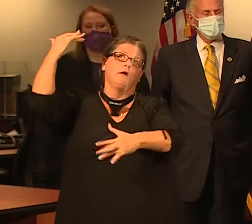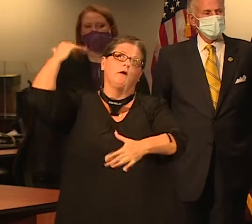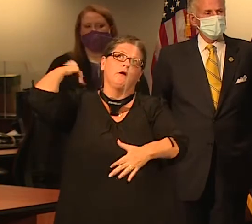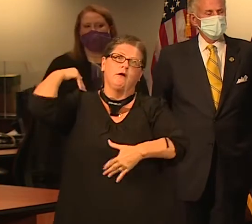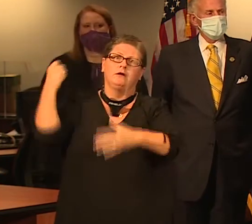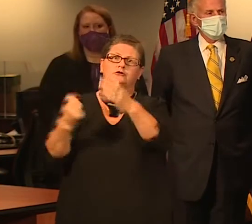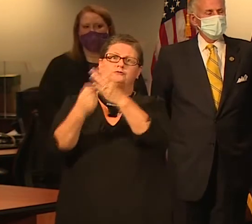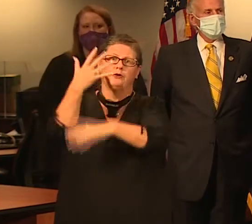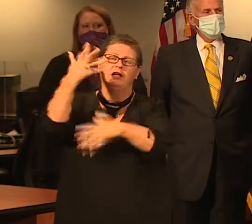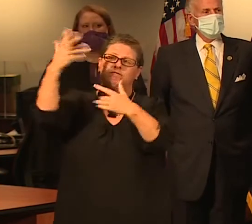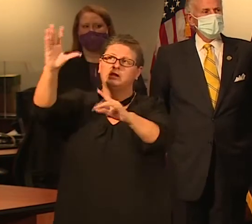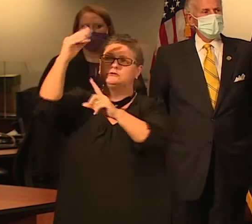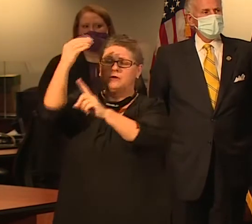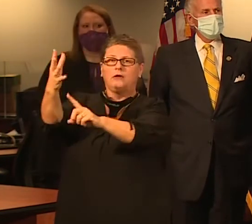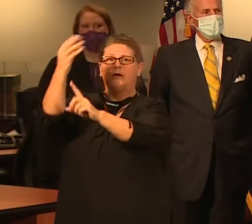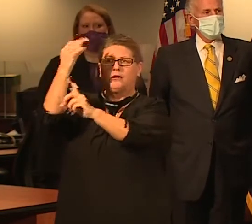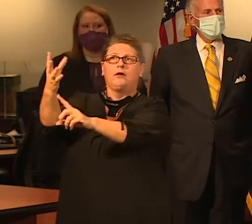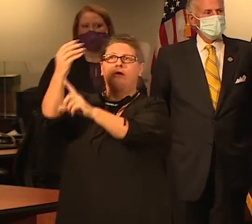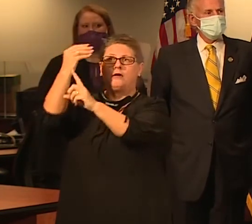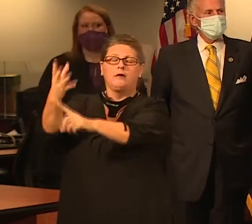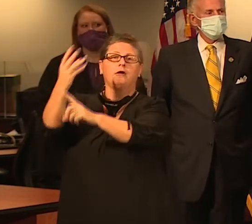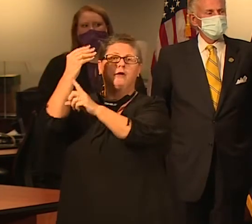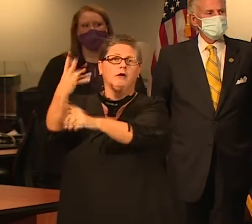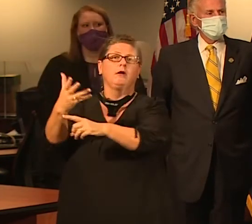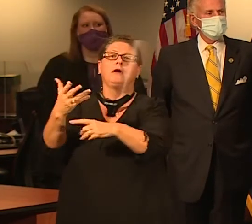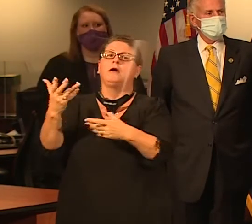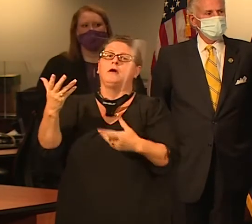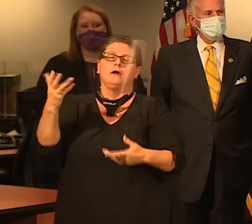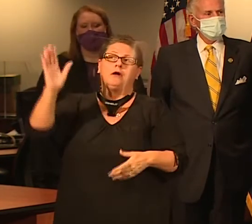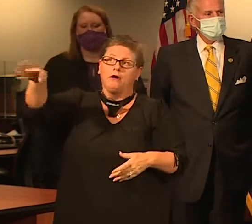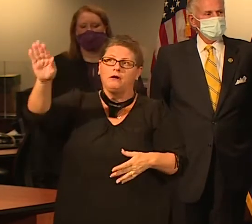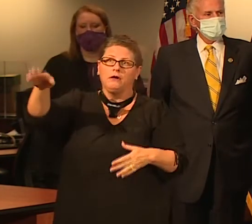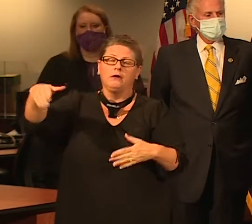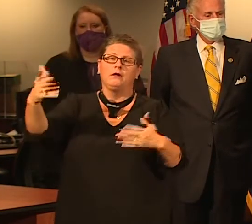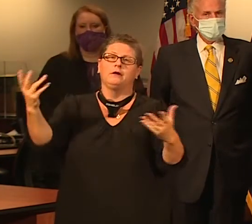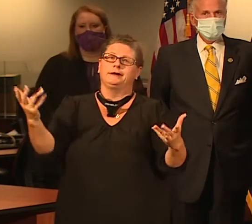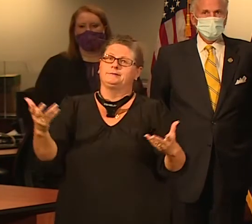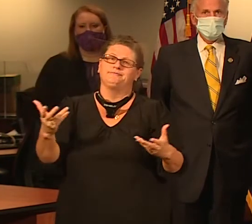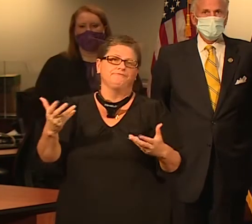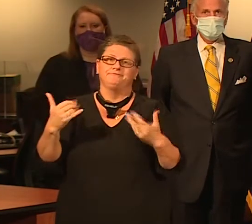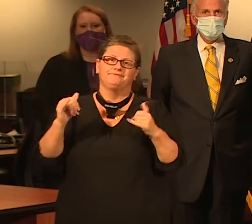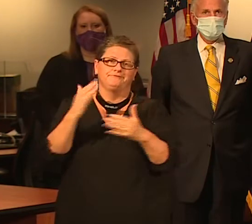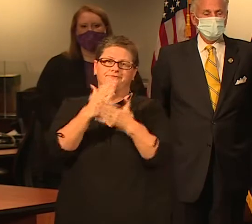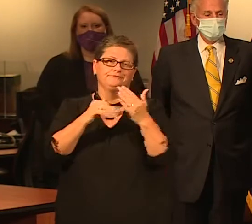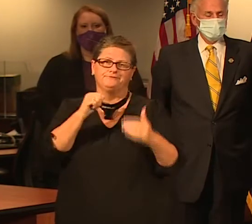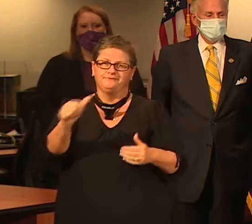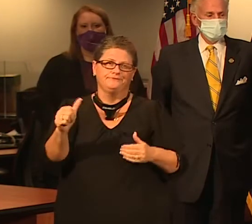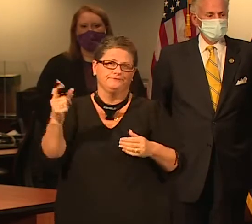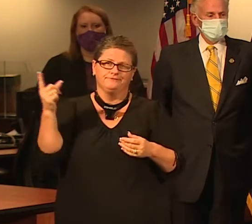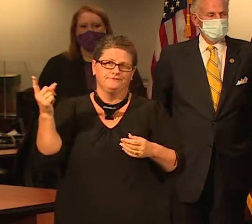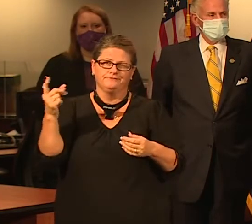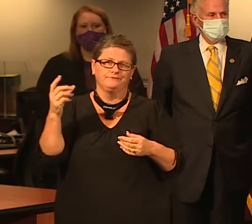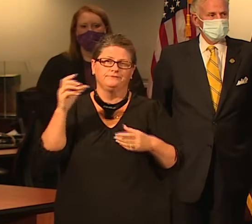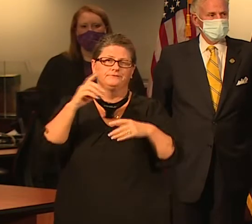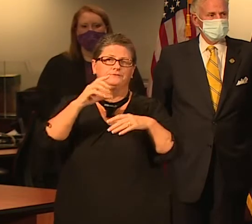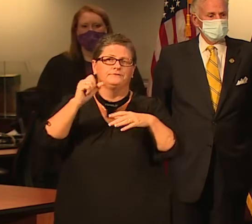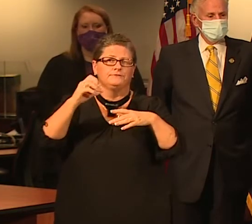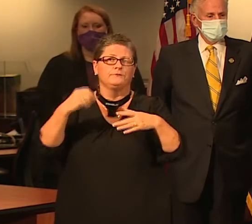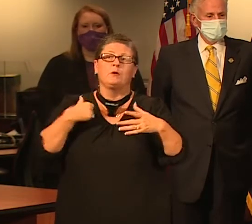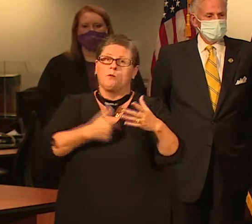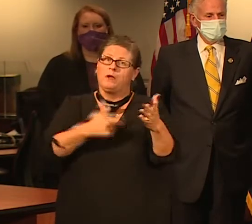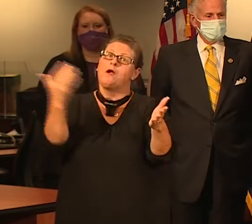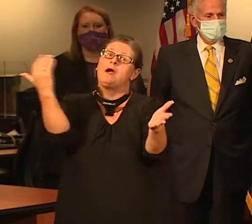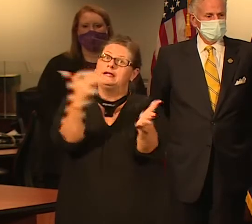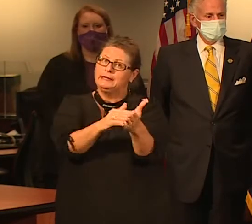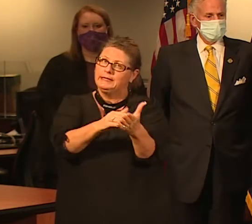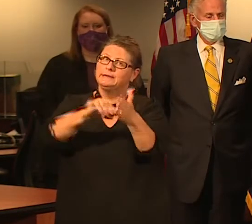the spring saying that was necessary. So we have made it very clear to everyone that both